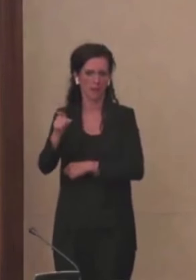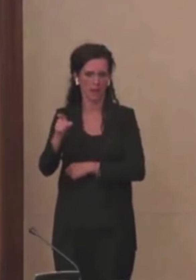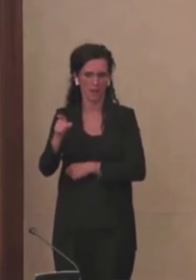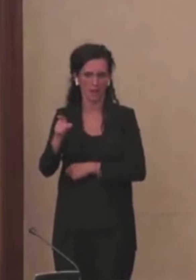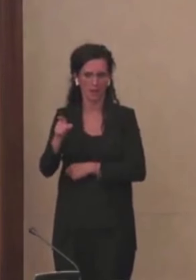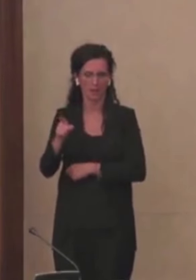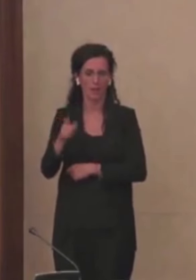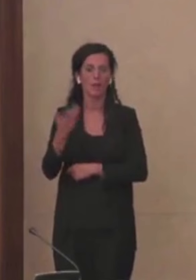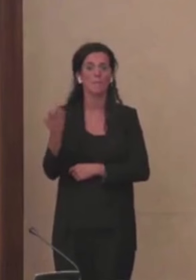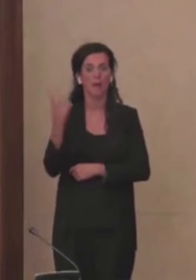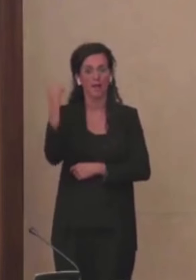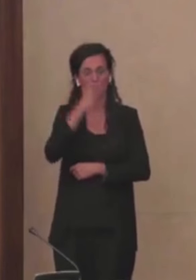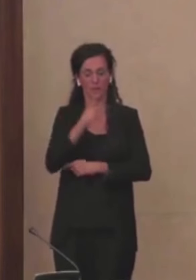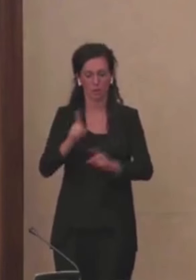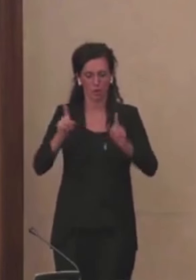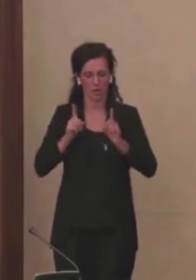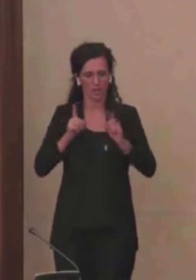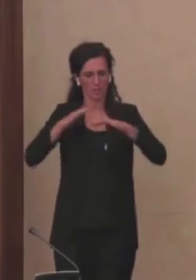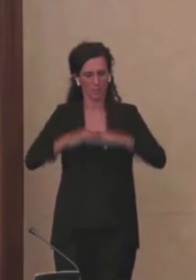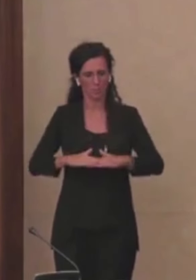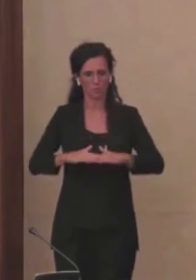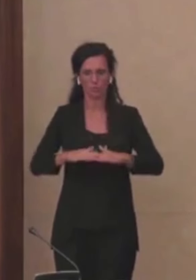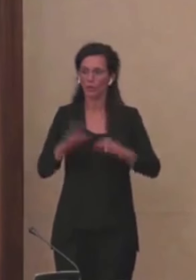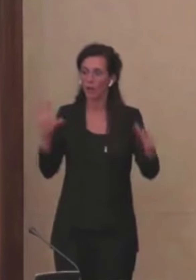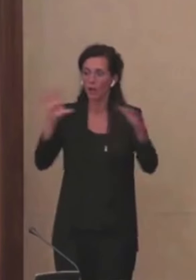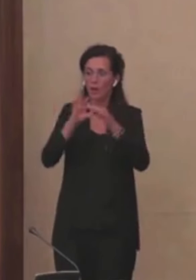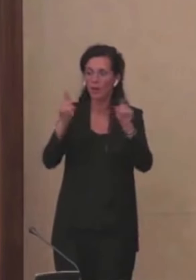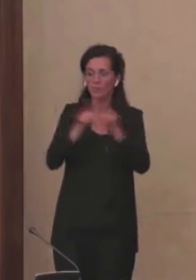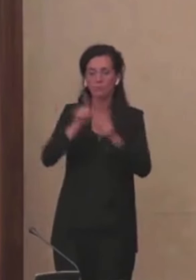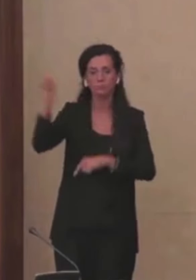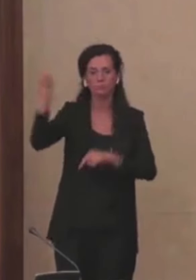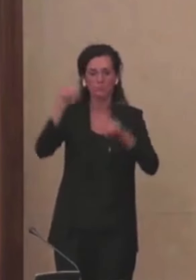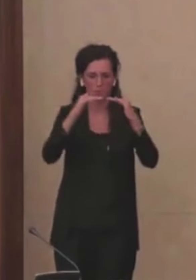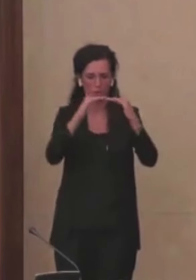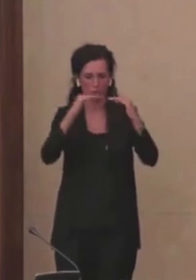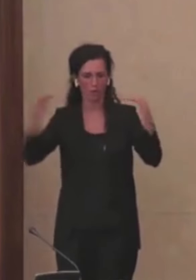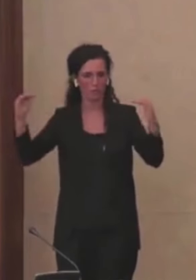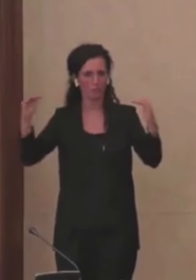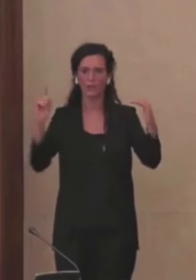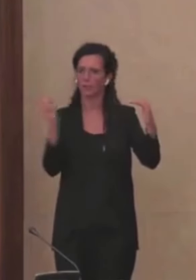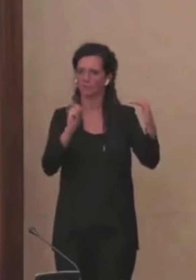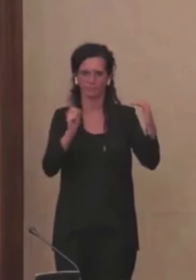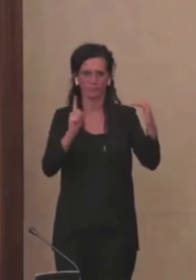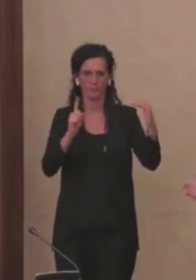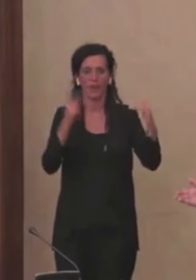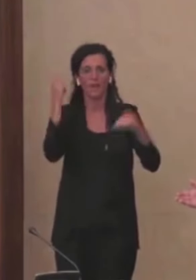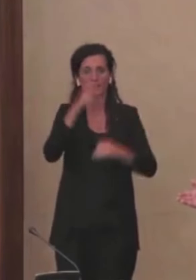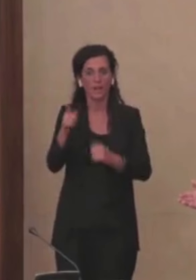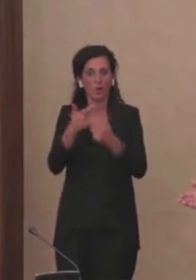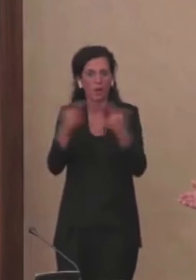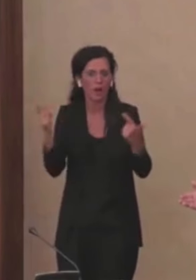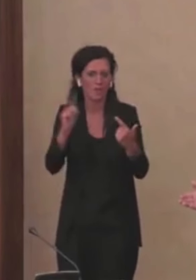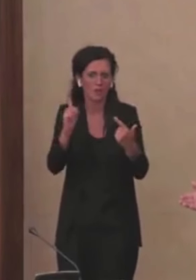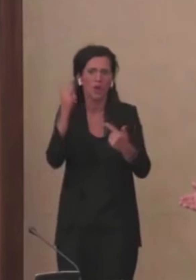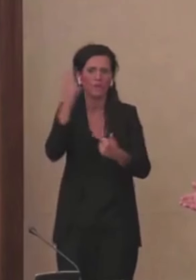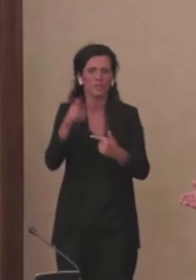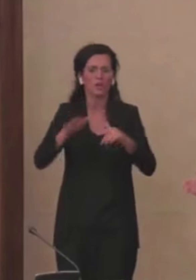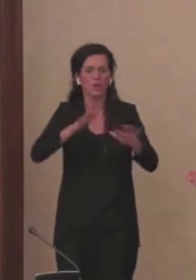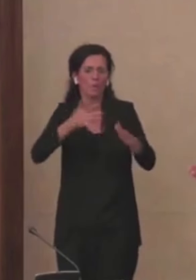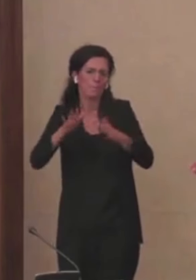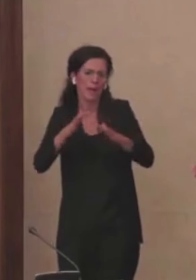and were mild to moderate or normal immunologically. Okay, I would say mild to